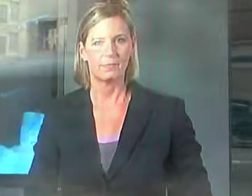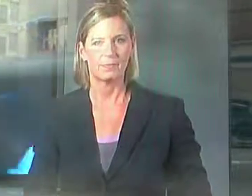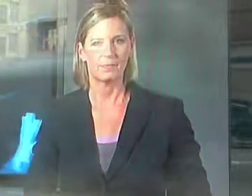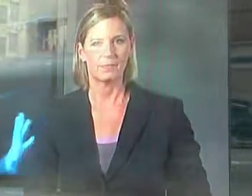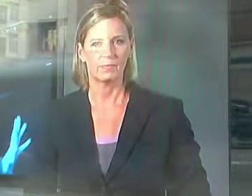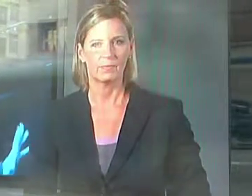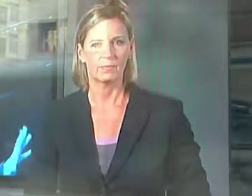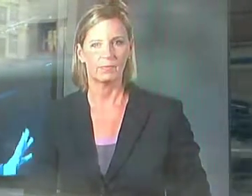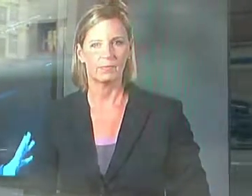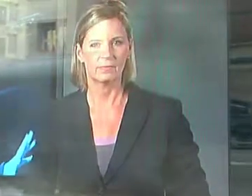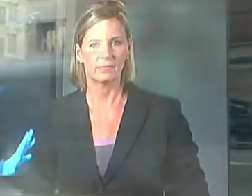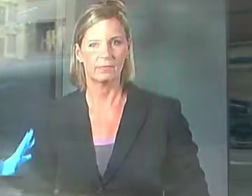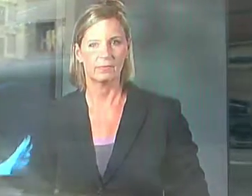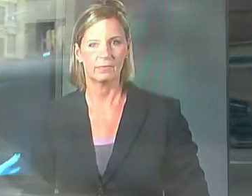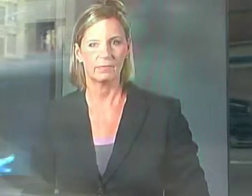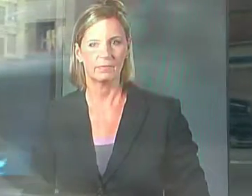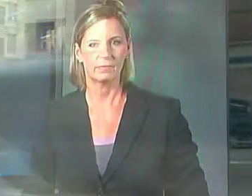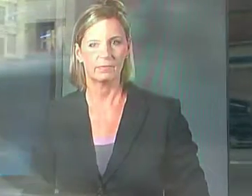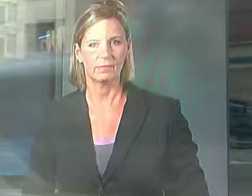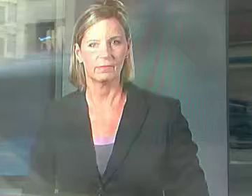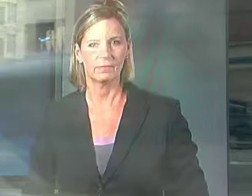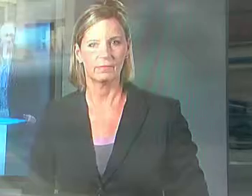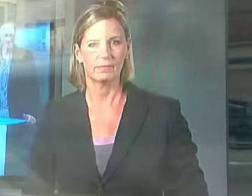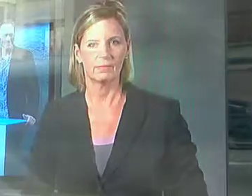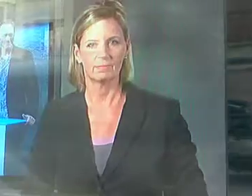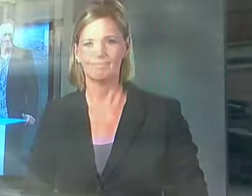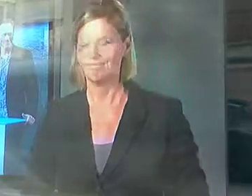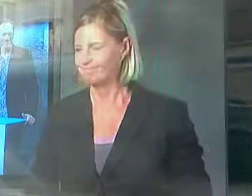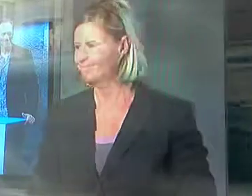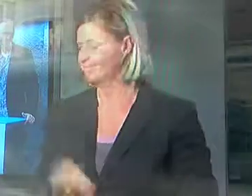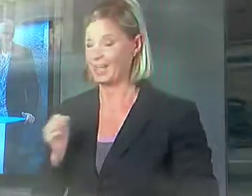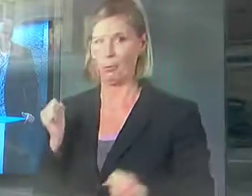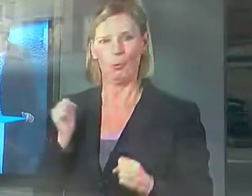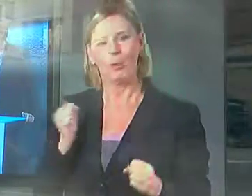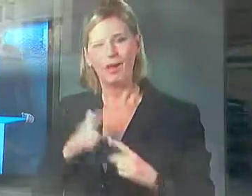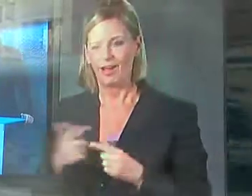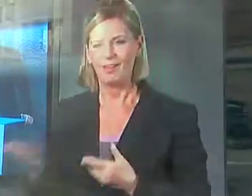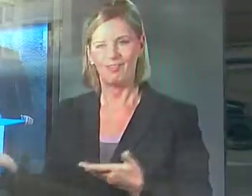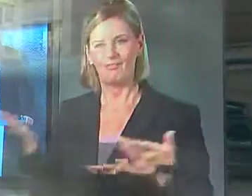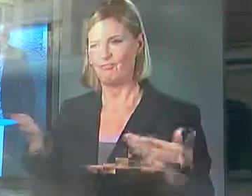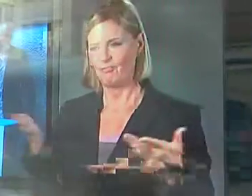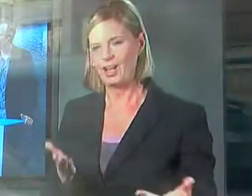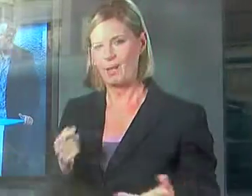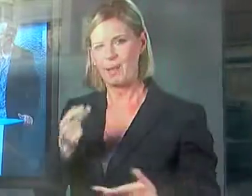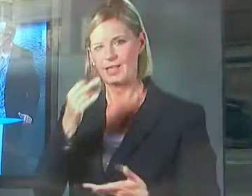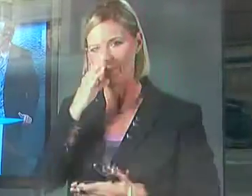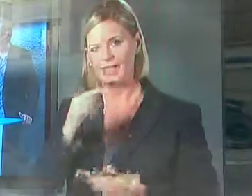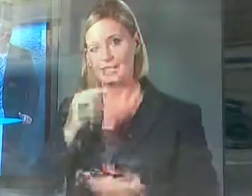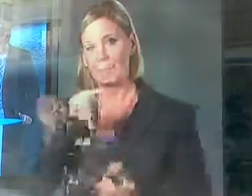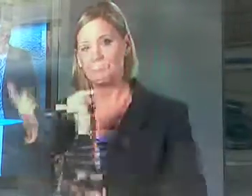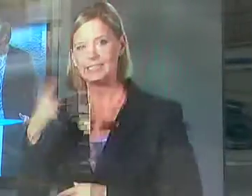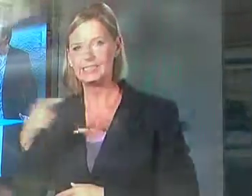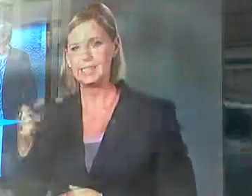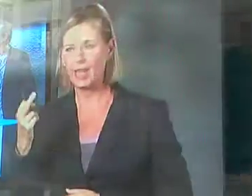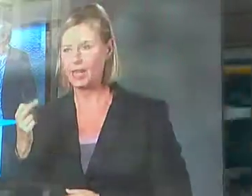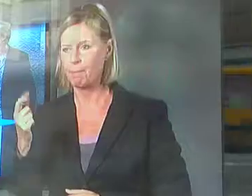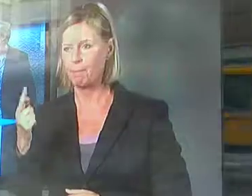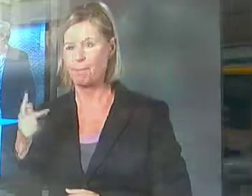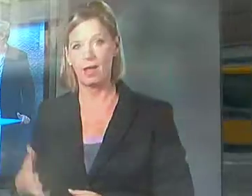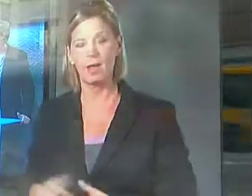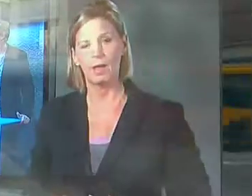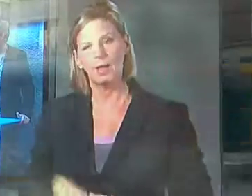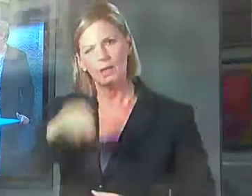from, you are less likely going to be afraid of it. If you can eliminate a television or radio or an alarm clock, you are